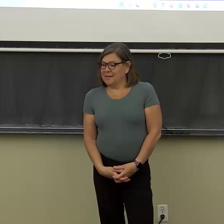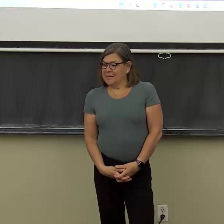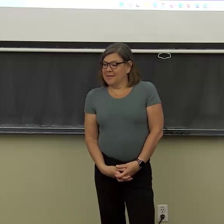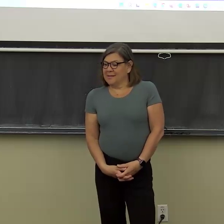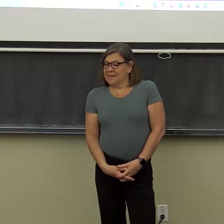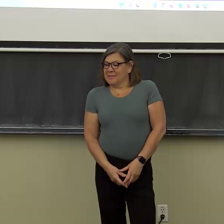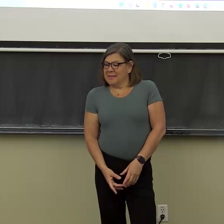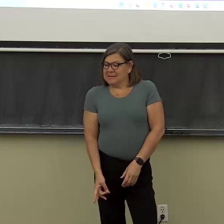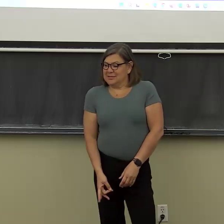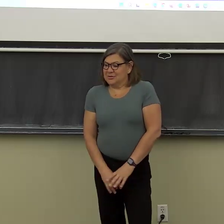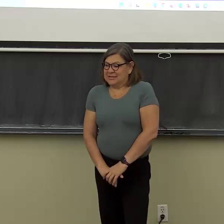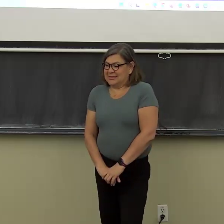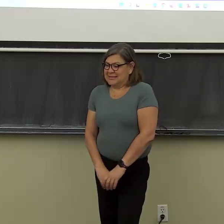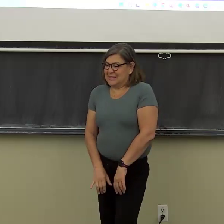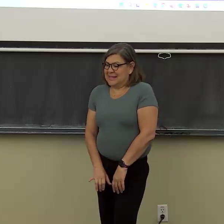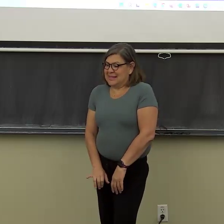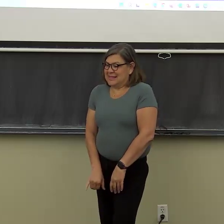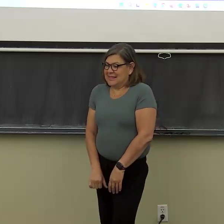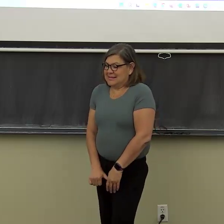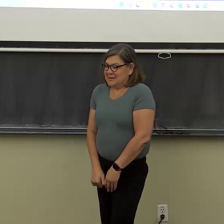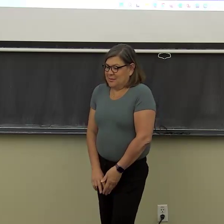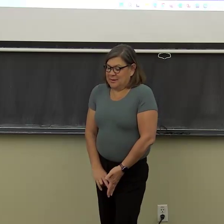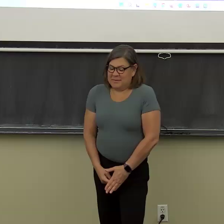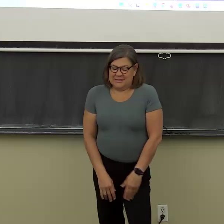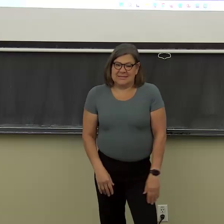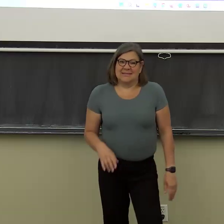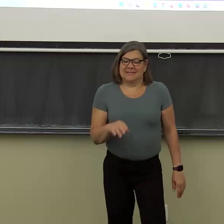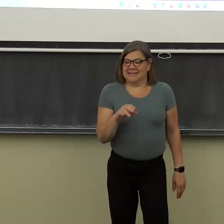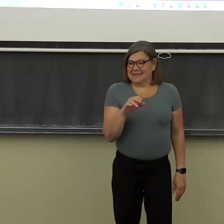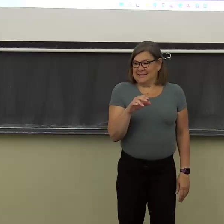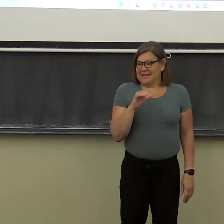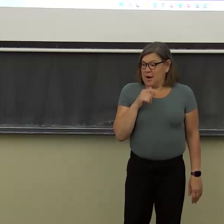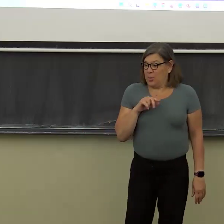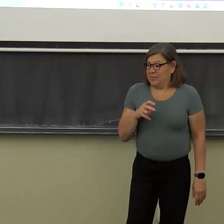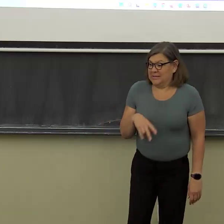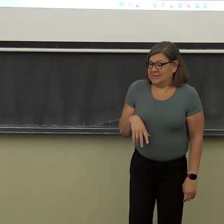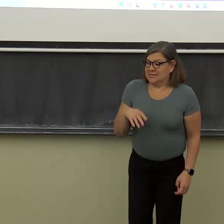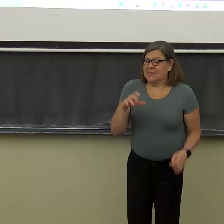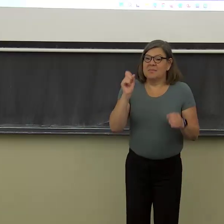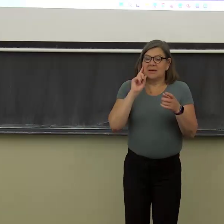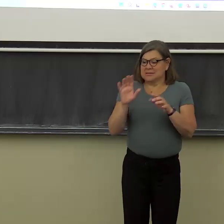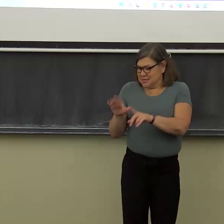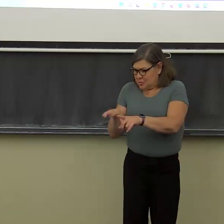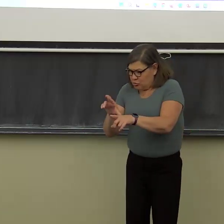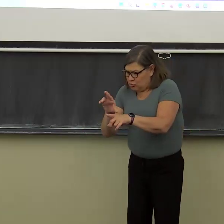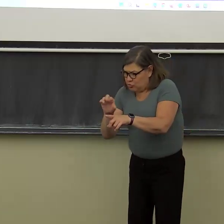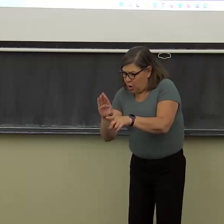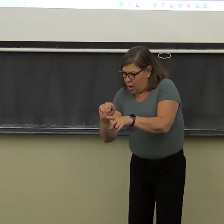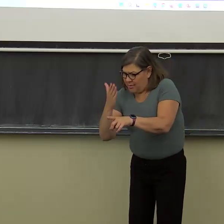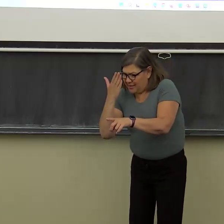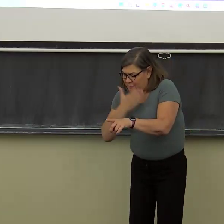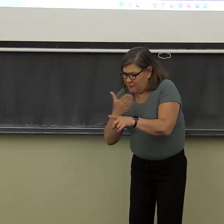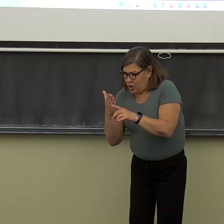I want to say one thing first, which I hope we can all laugh for a minute, which is that Rob, I believe in the front row, has been